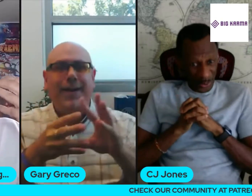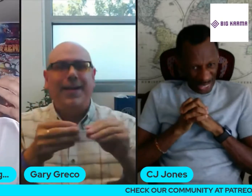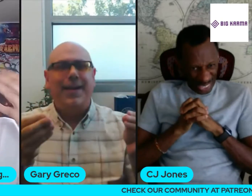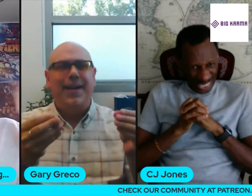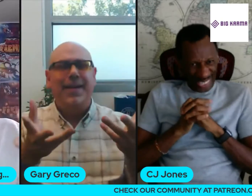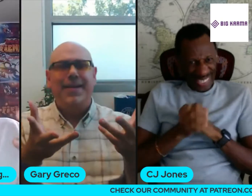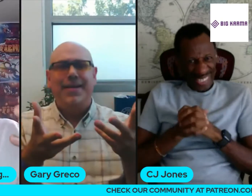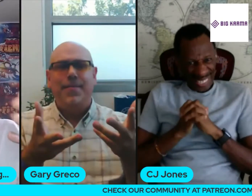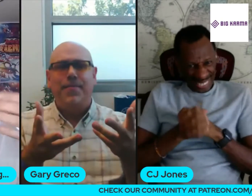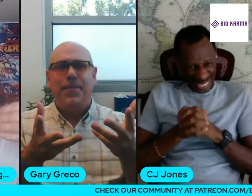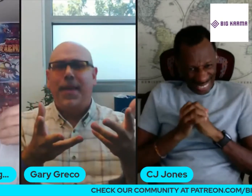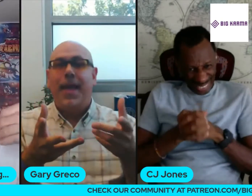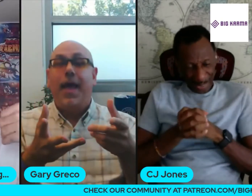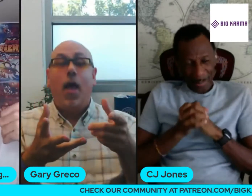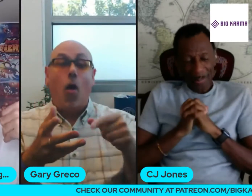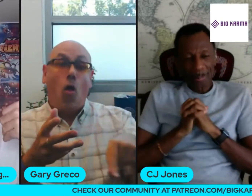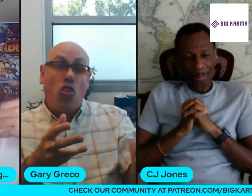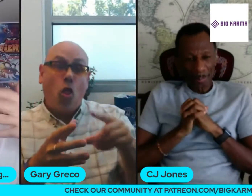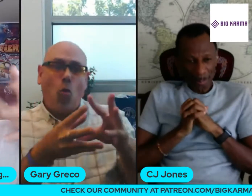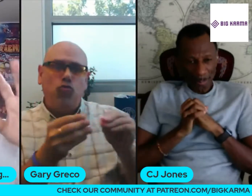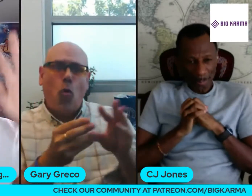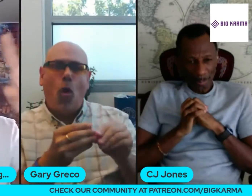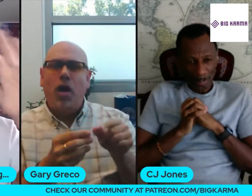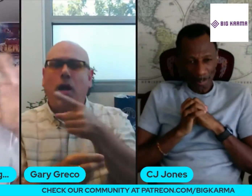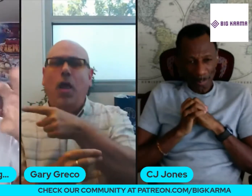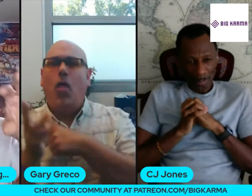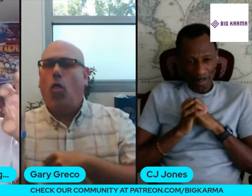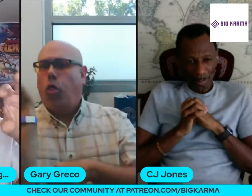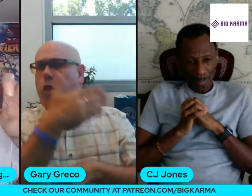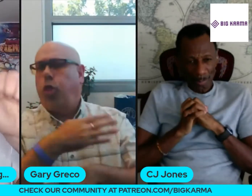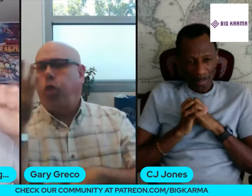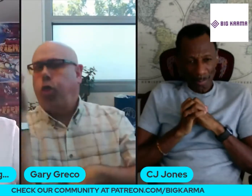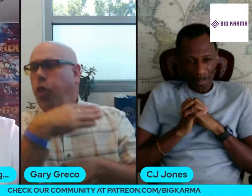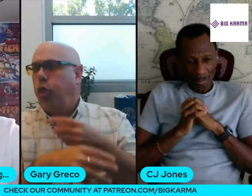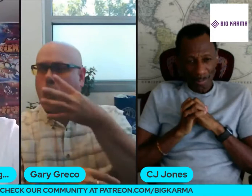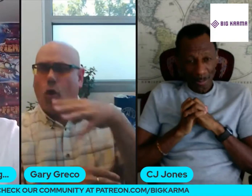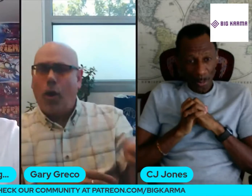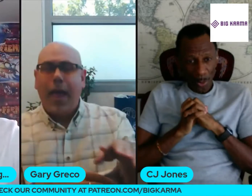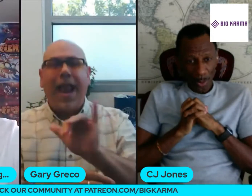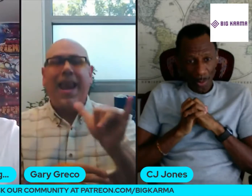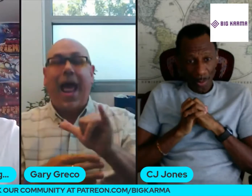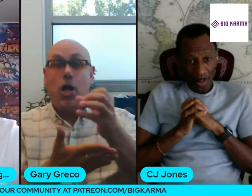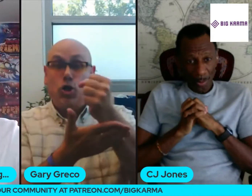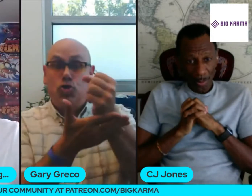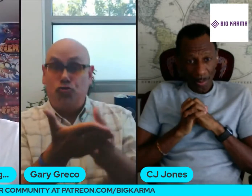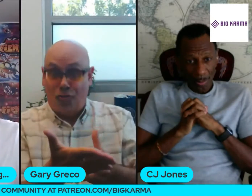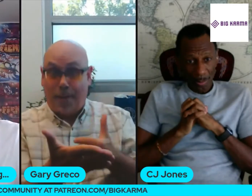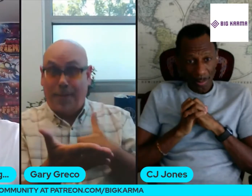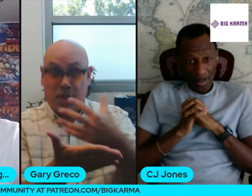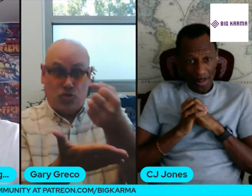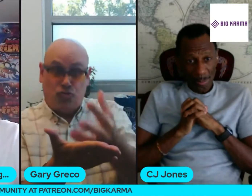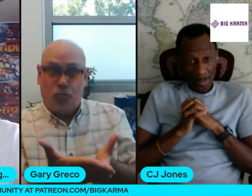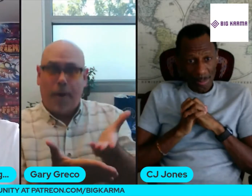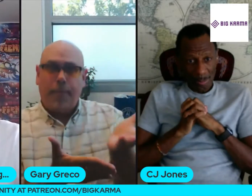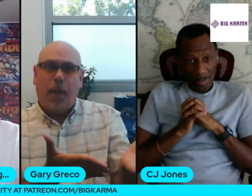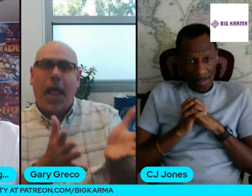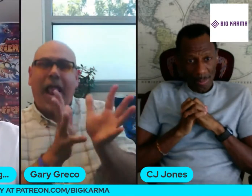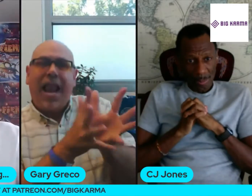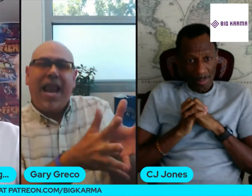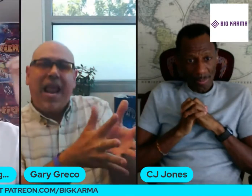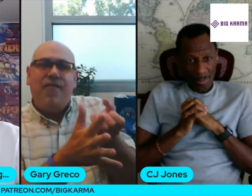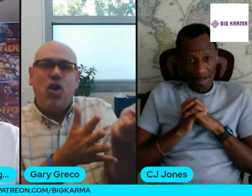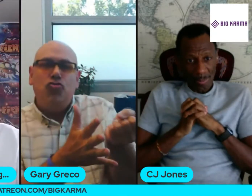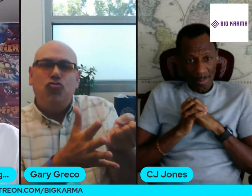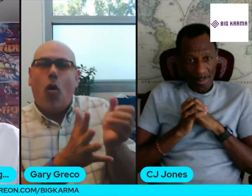been overlooked. That people it's like a script waiting in a drawer that was fantastic